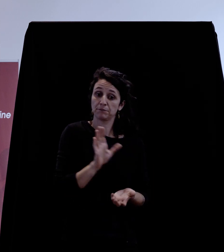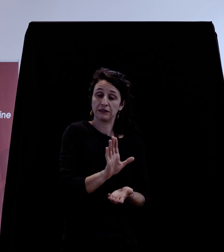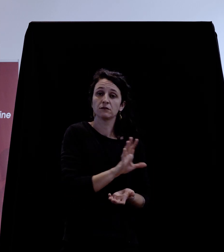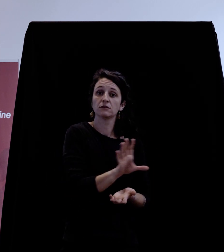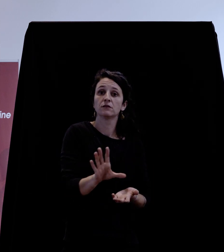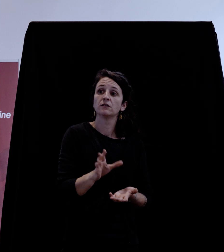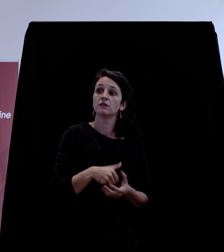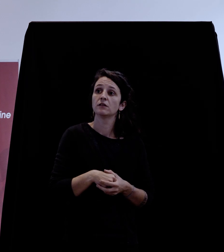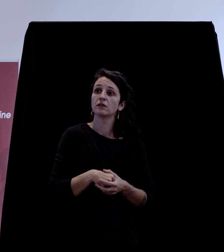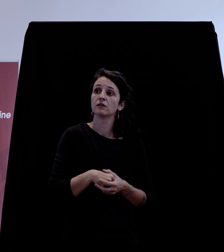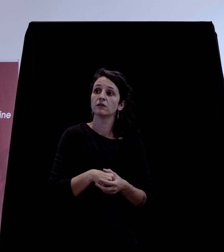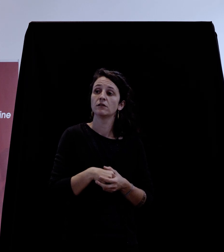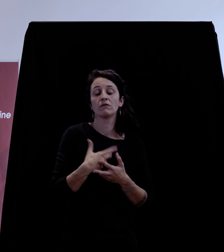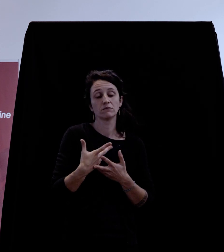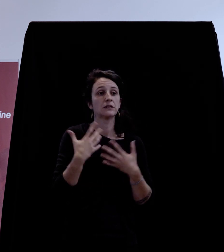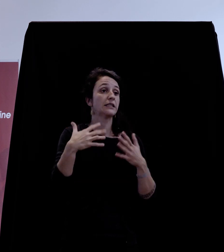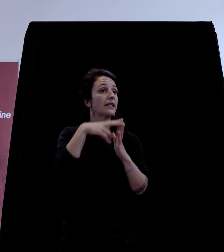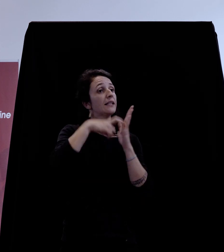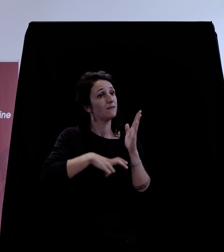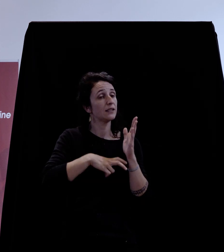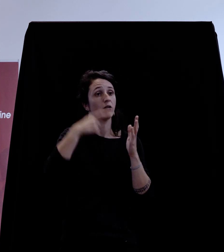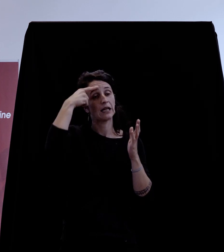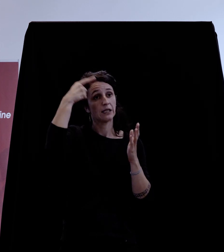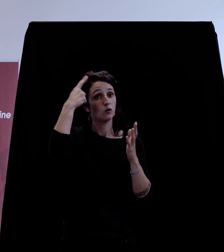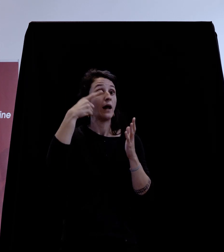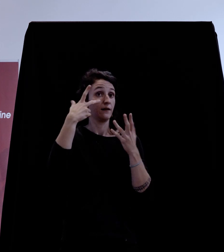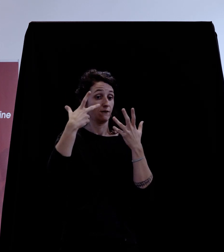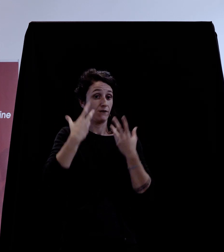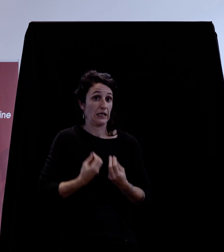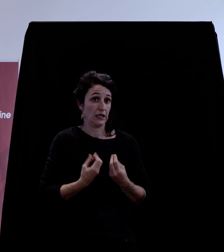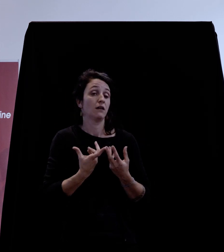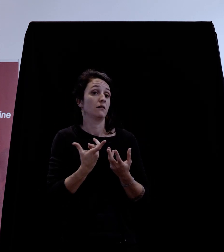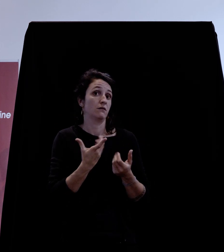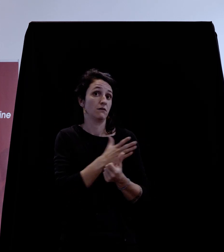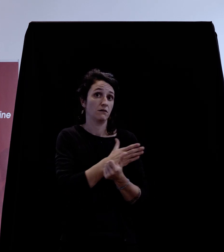disability. Now, I should say that in charge,